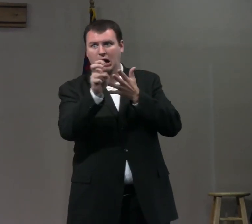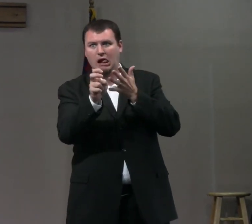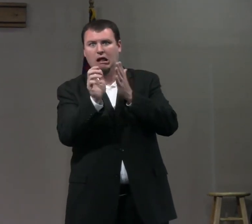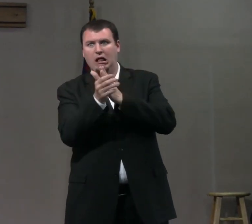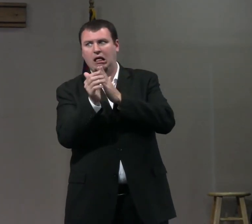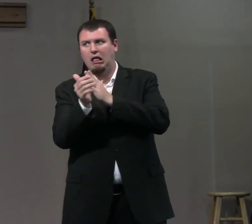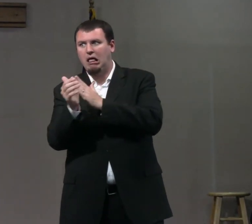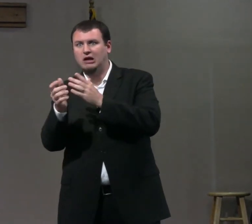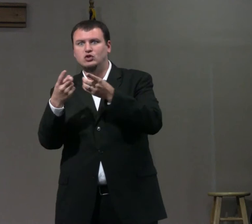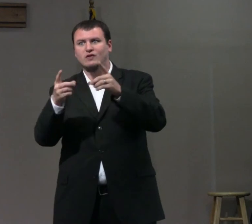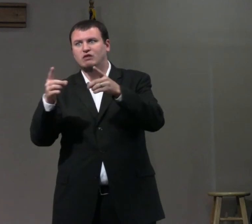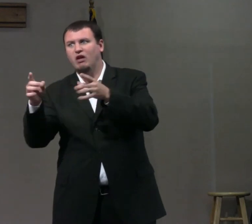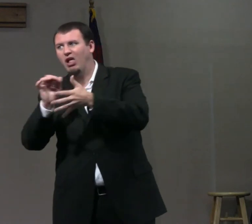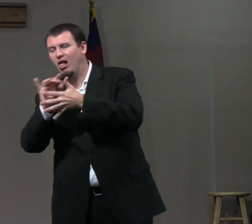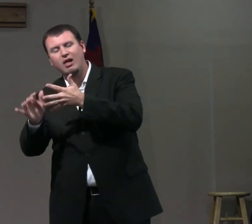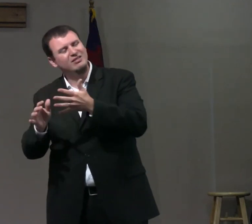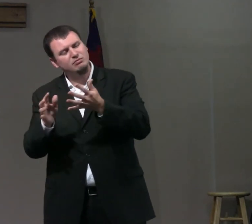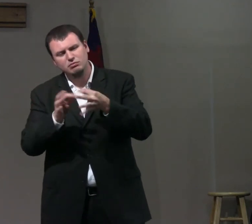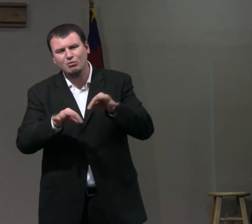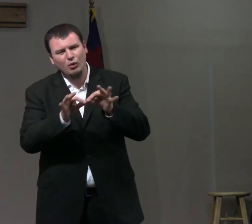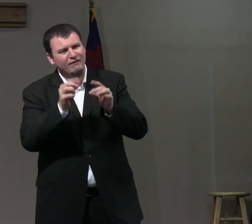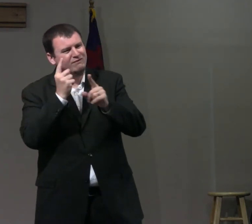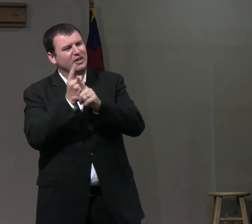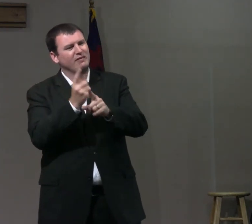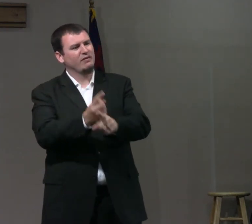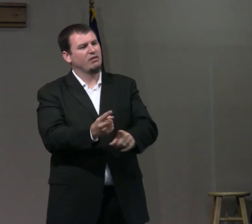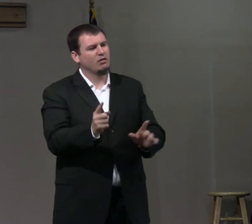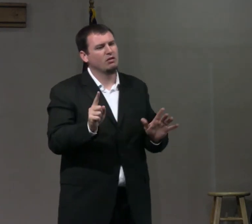if a man were to get married, that he is faithful to one wife.